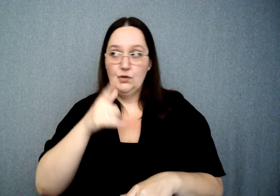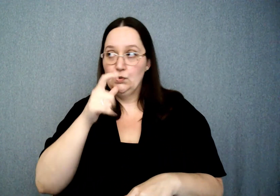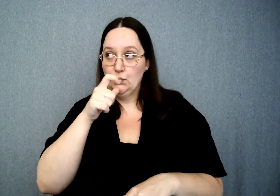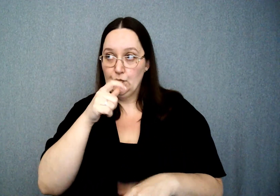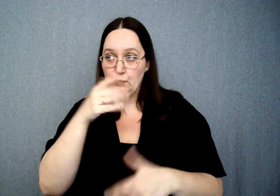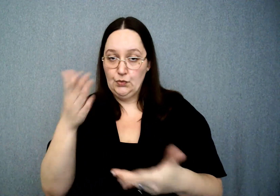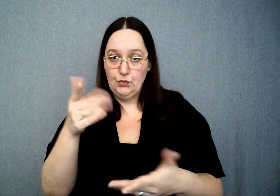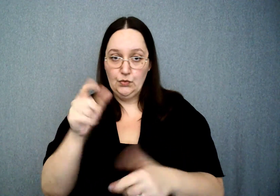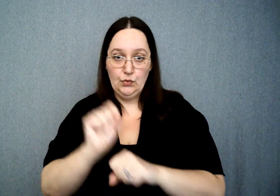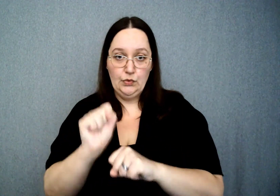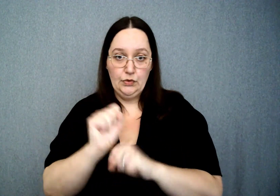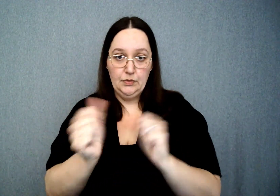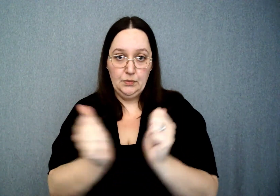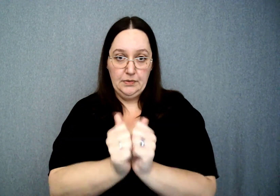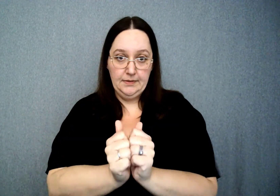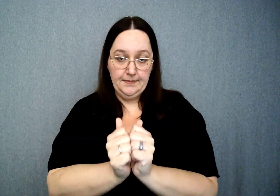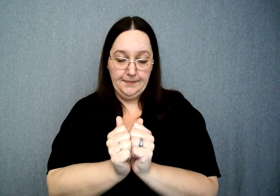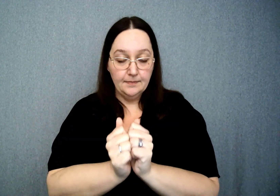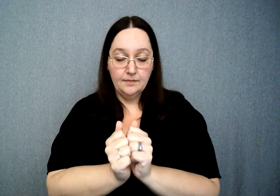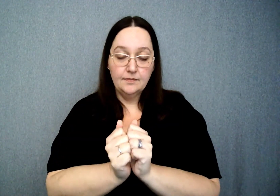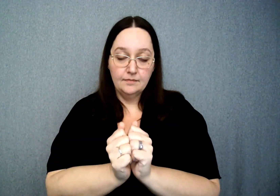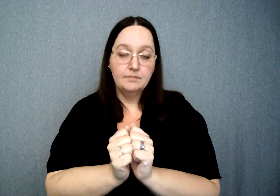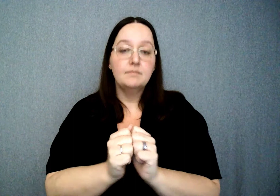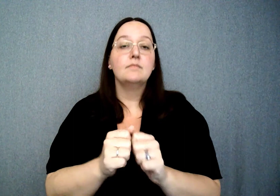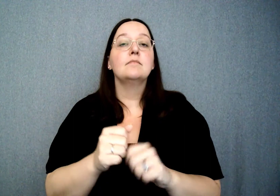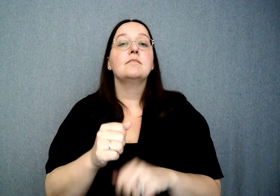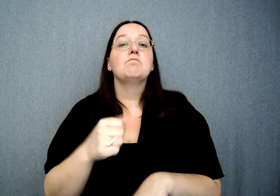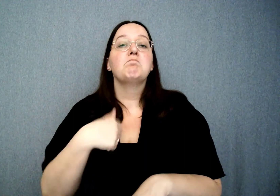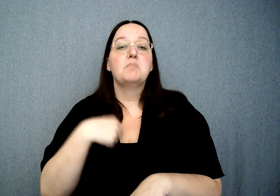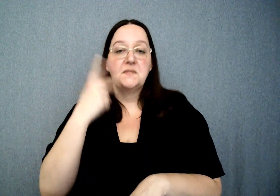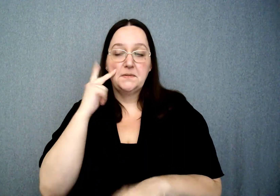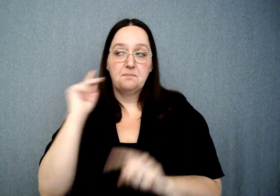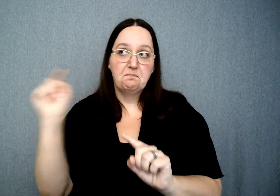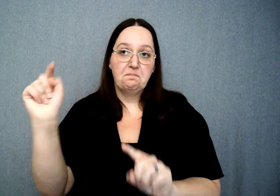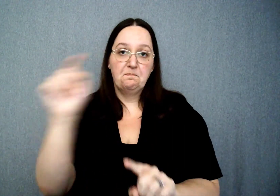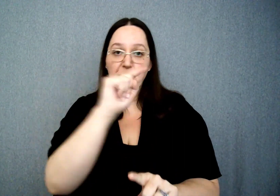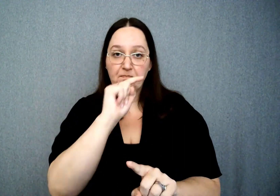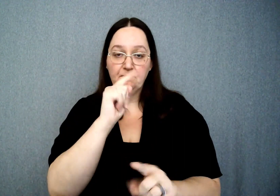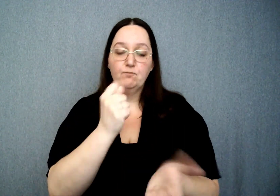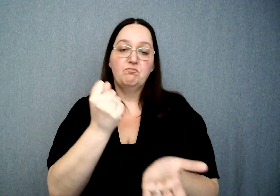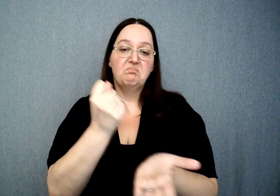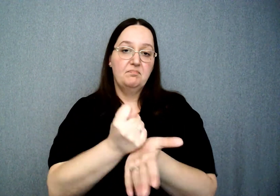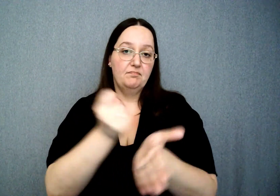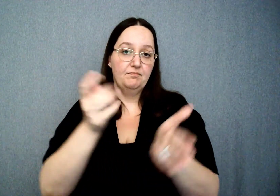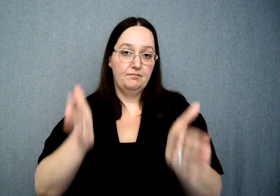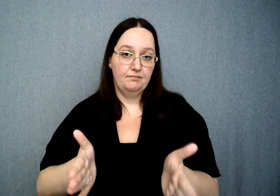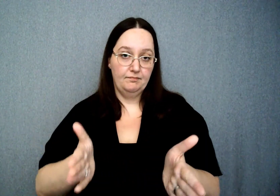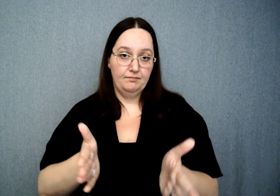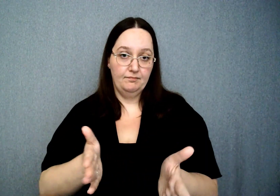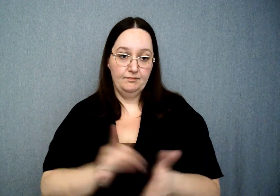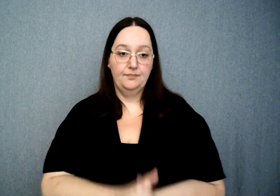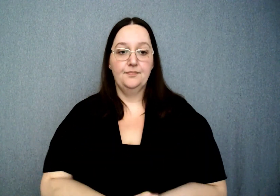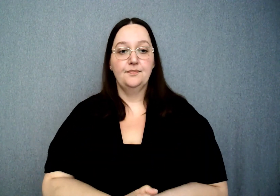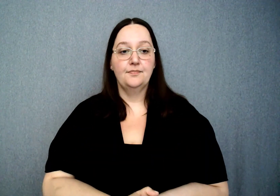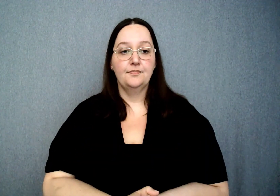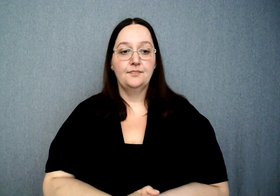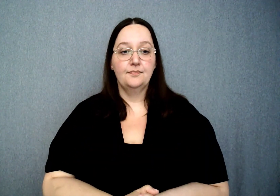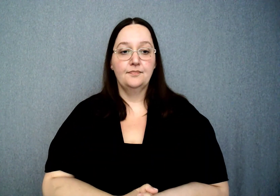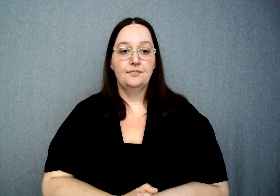feeling, who you are trying to work with, and so forth. I've seen all of these versions. For